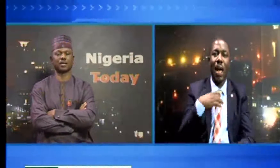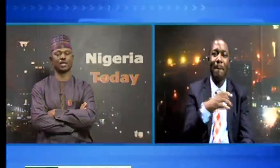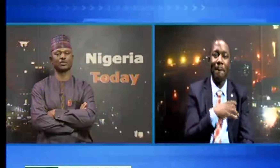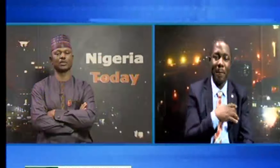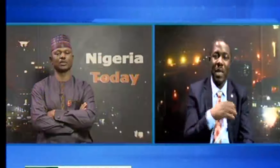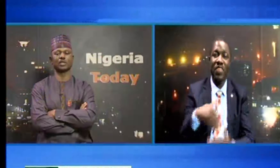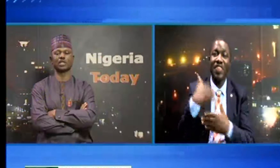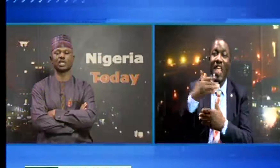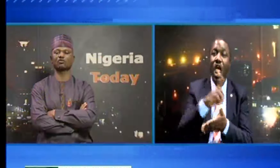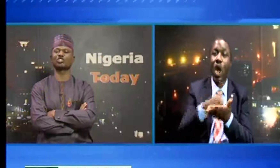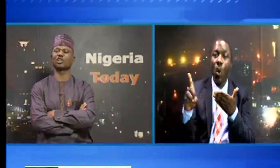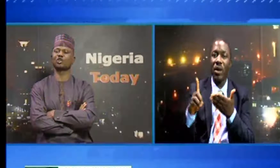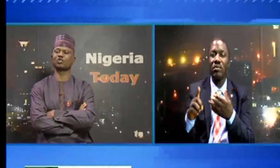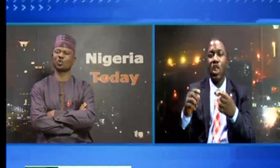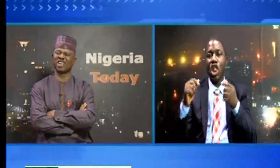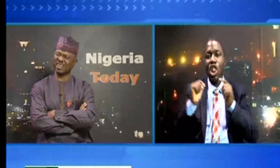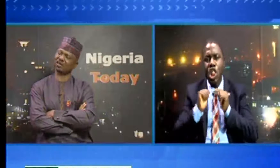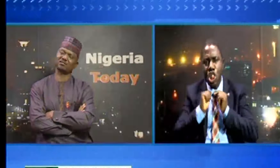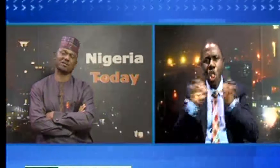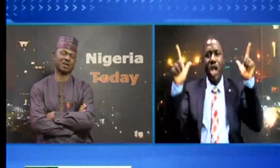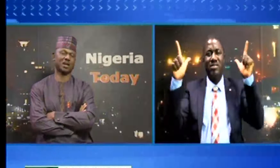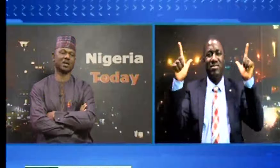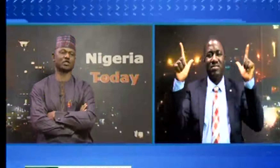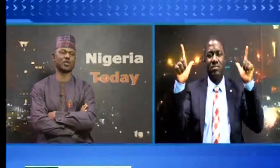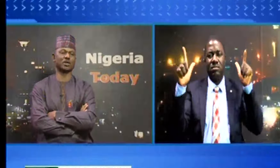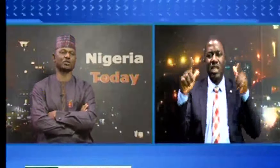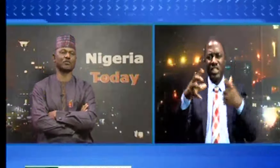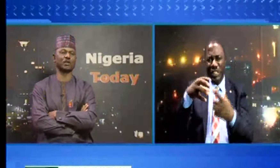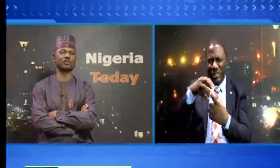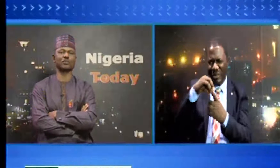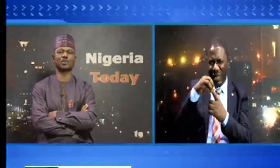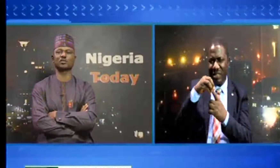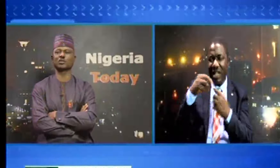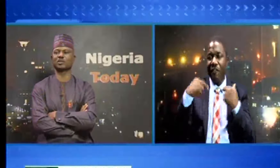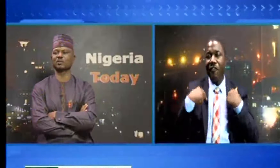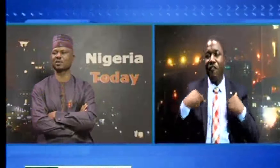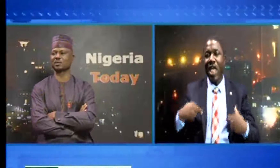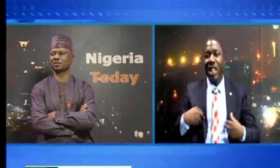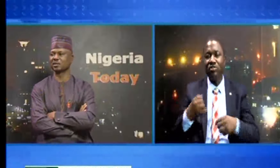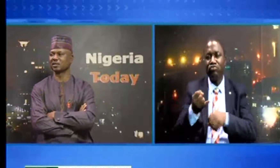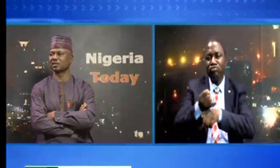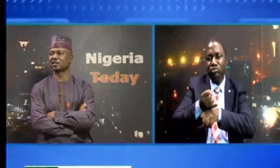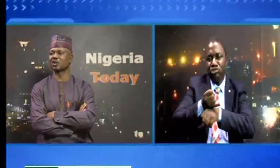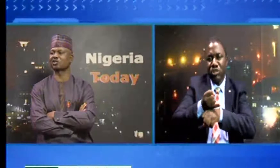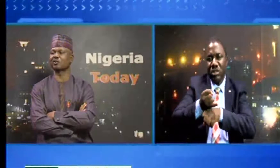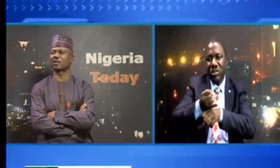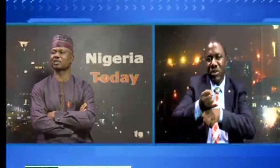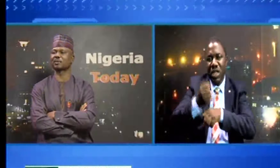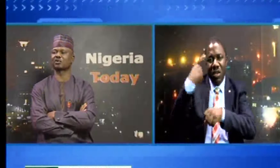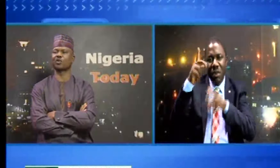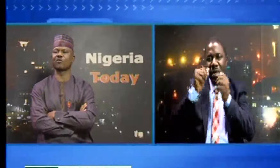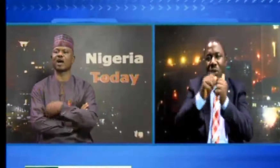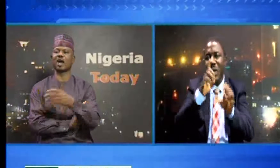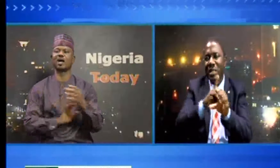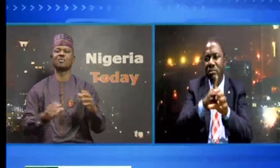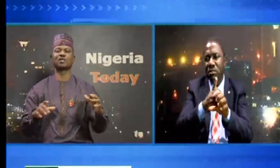by next week is launching a unique health insurance coverage for persons with disabilities. This health insurance coverage is expected